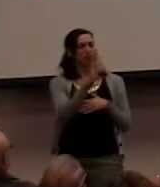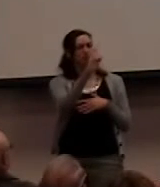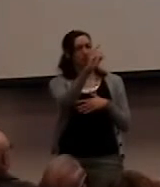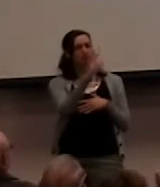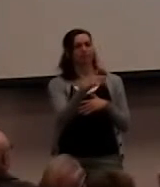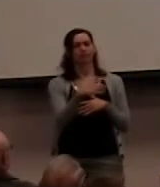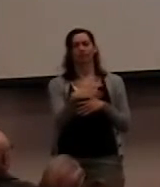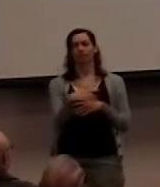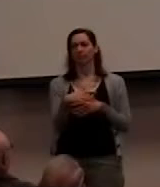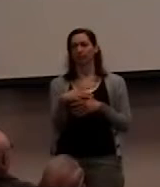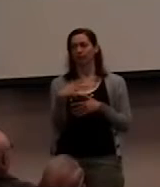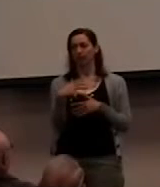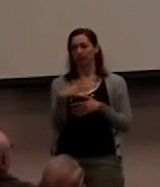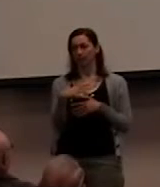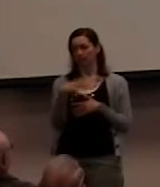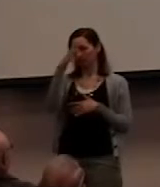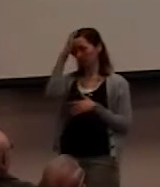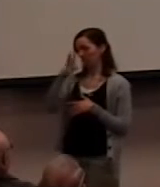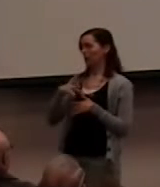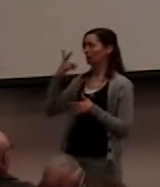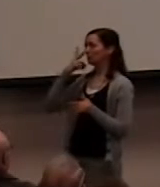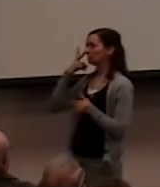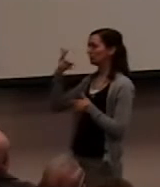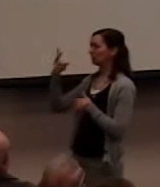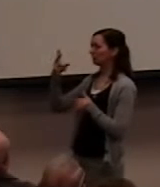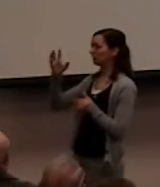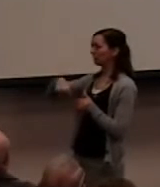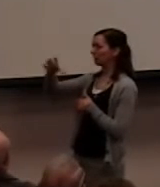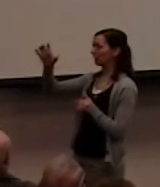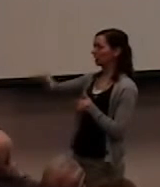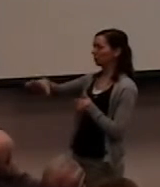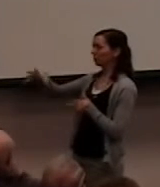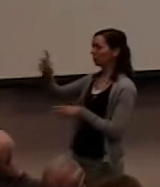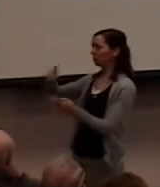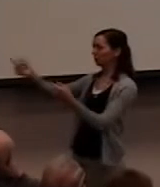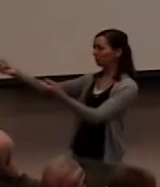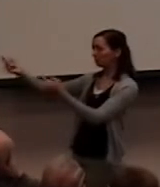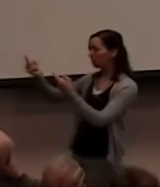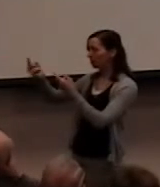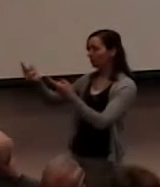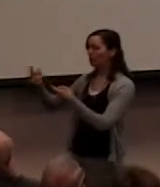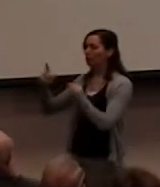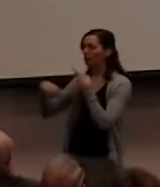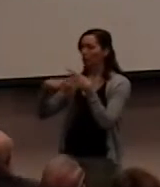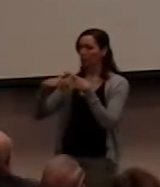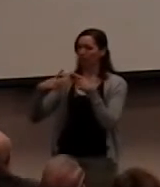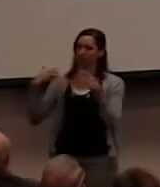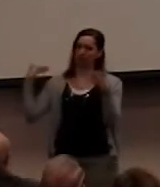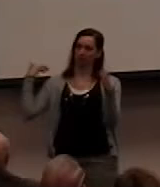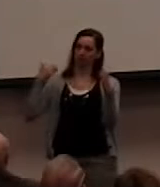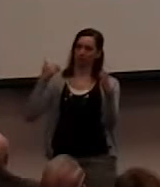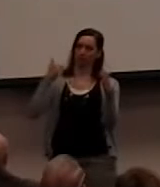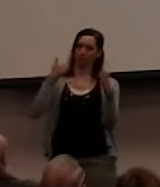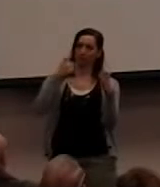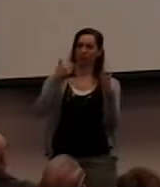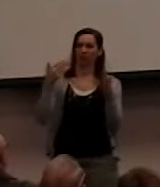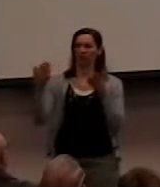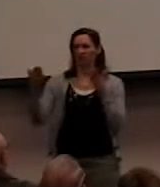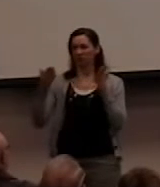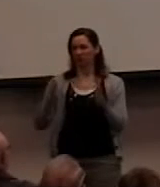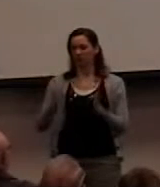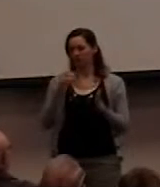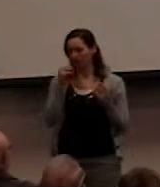the camels and the people. And when they approached, the servant did not keep control.